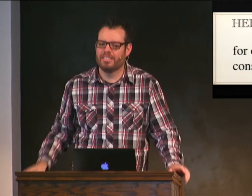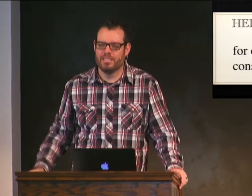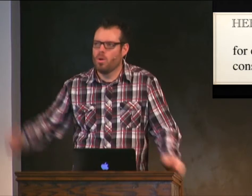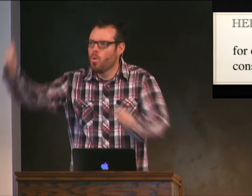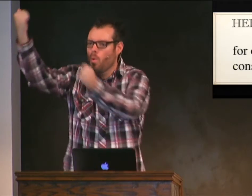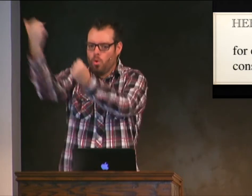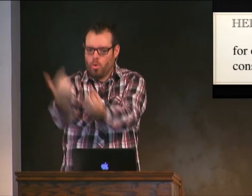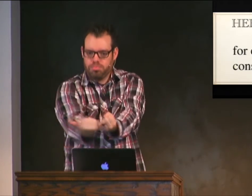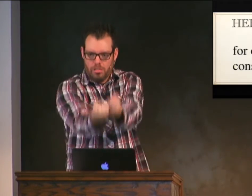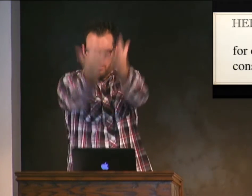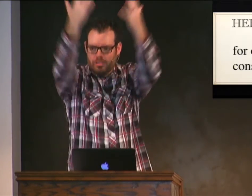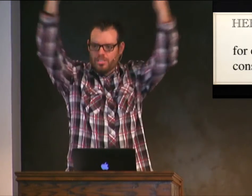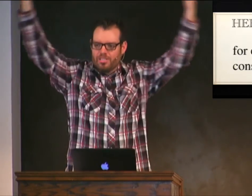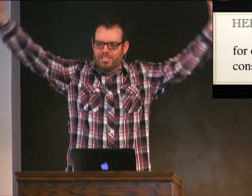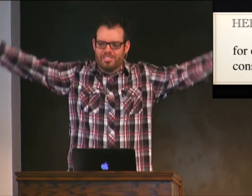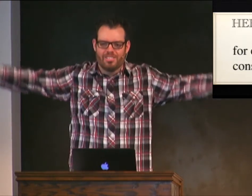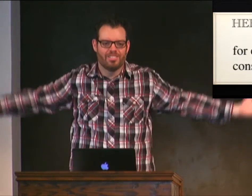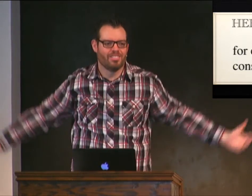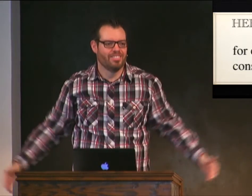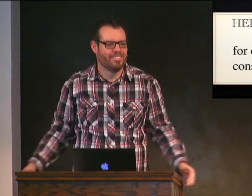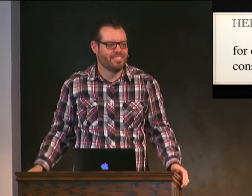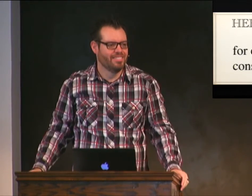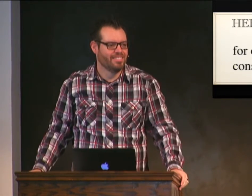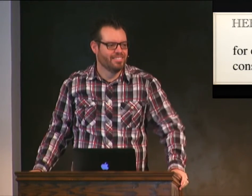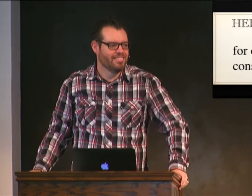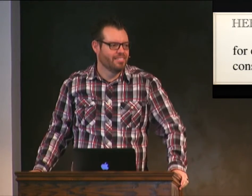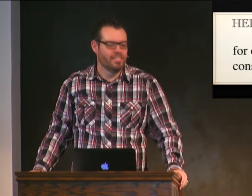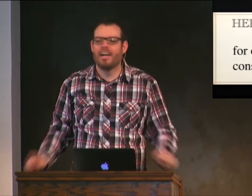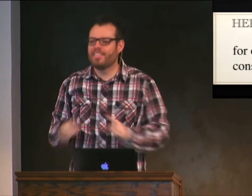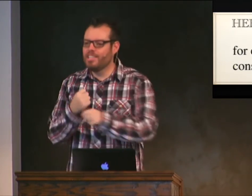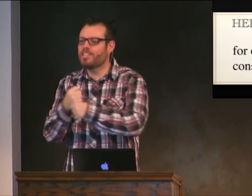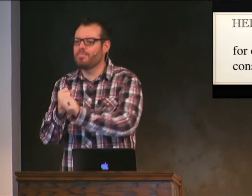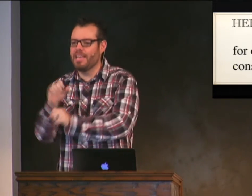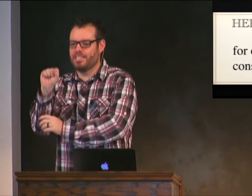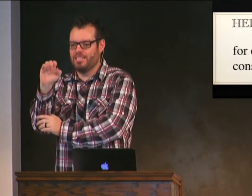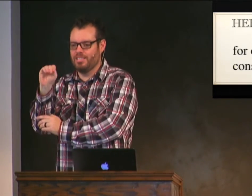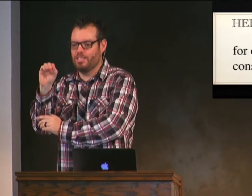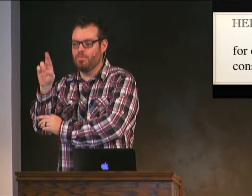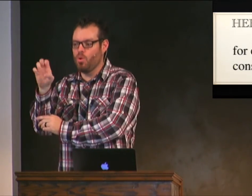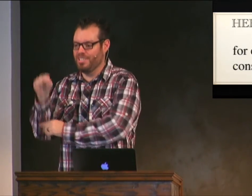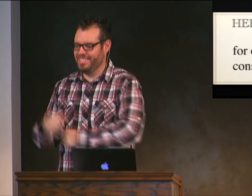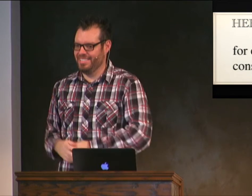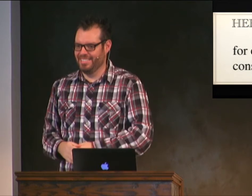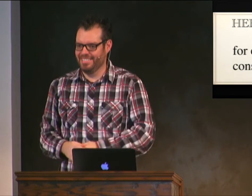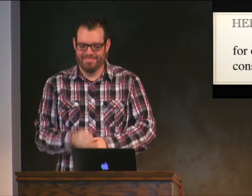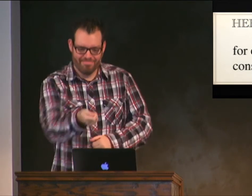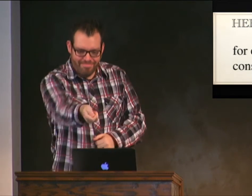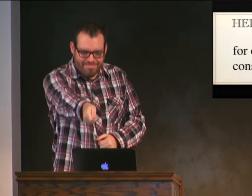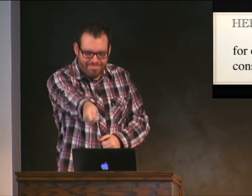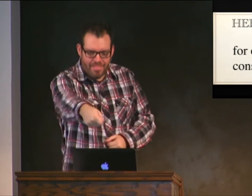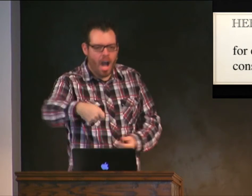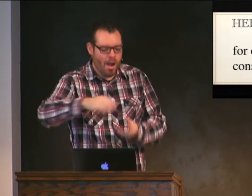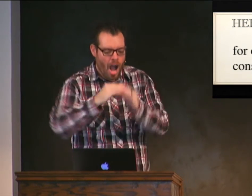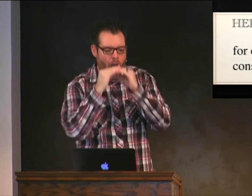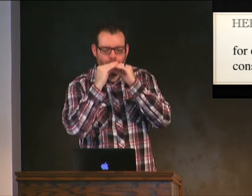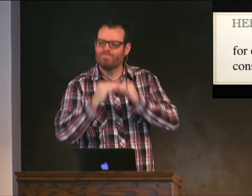take care of it. And then you can make s'mores.